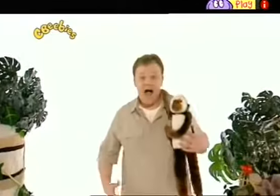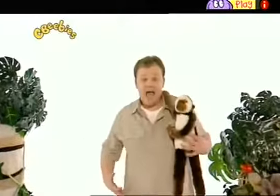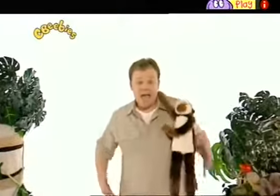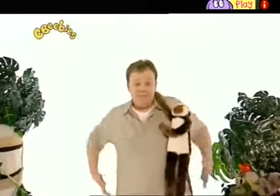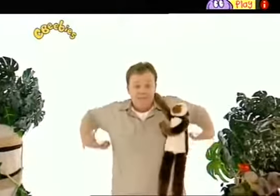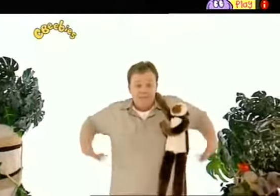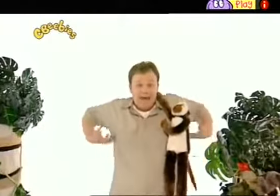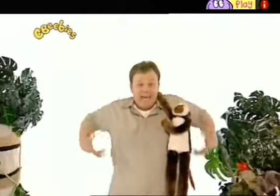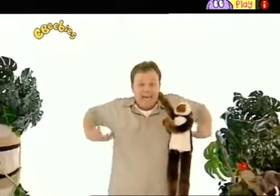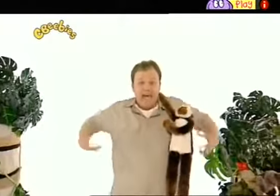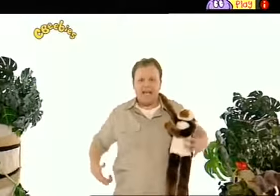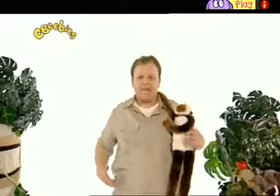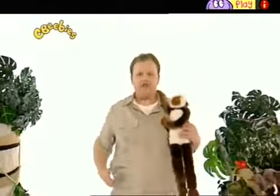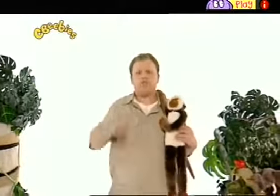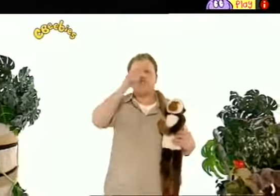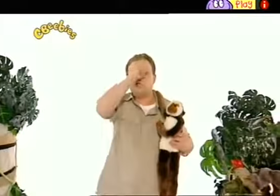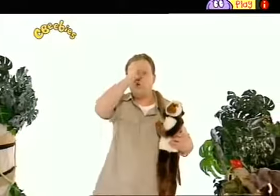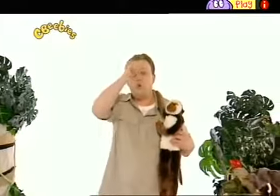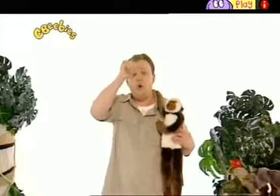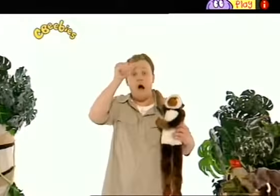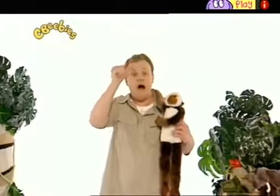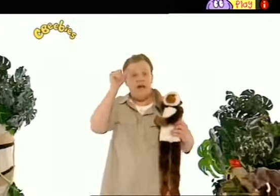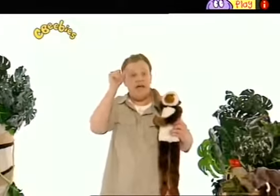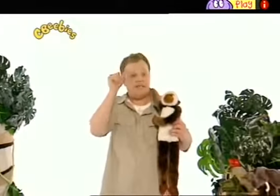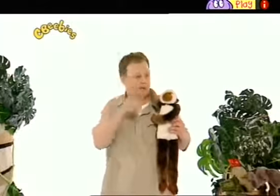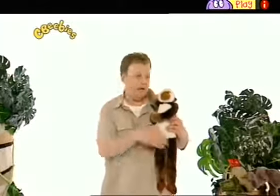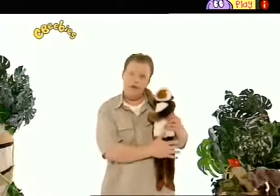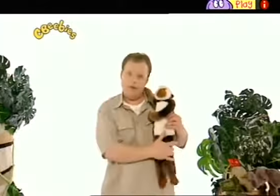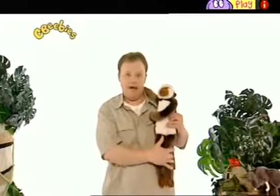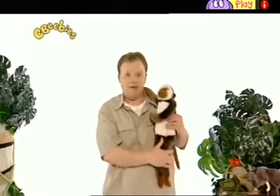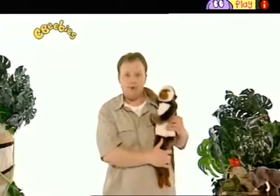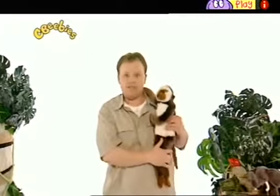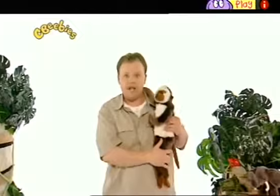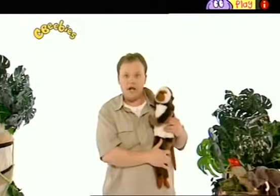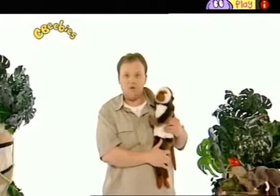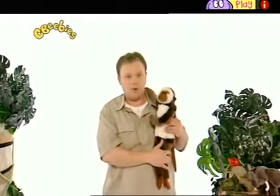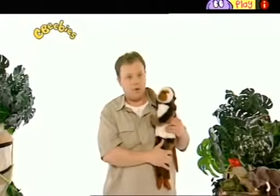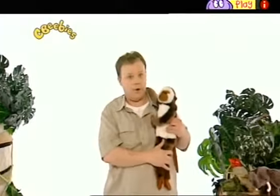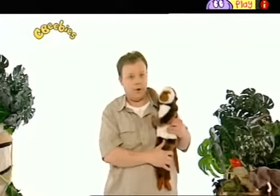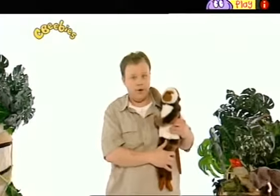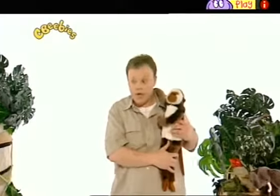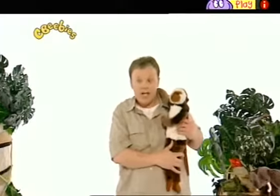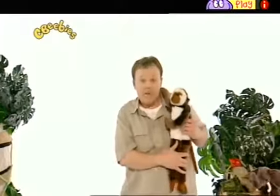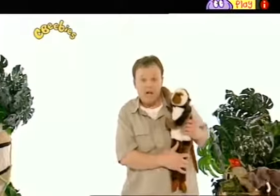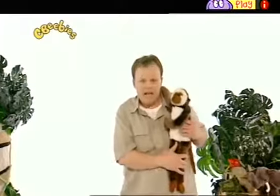I am the monkey and I'm just too wise. That was close. Whew. Come on, let's